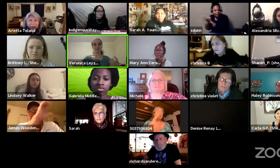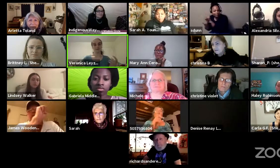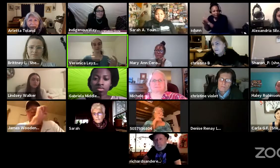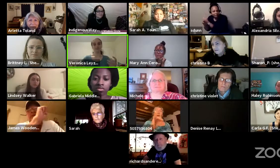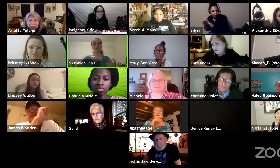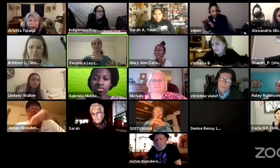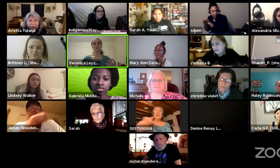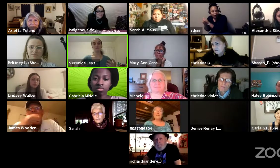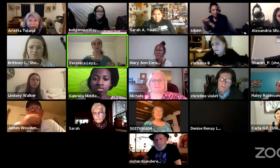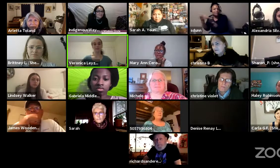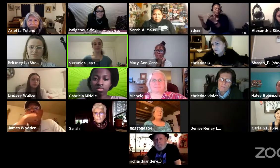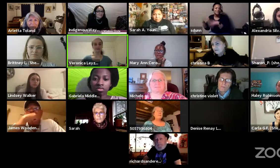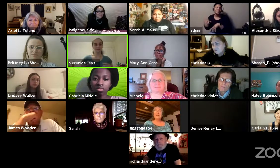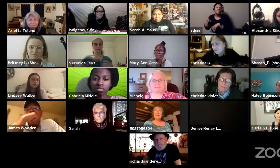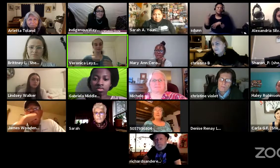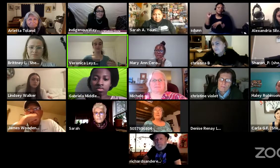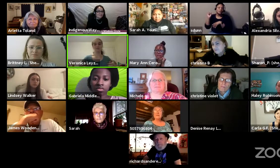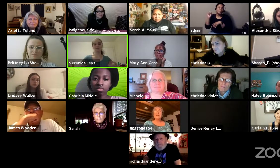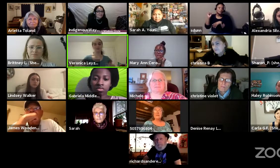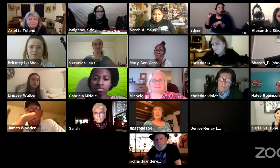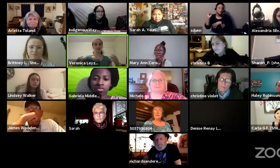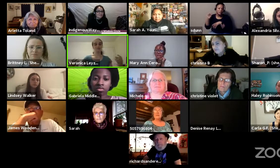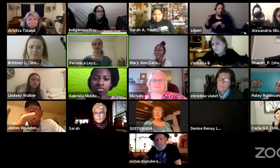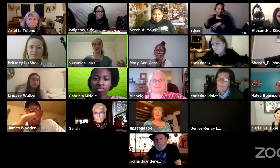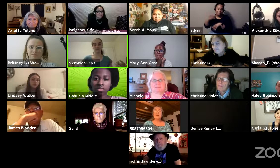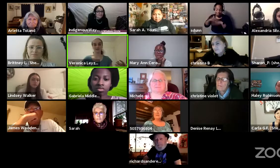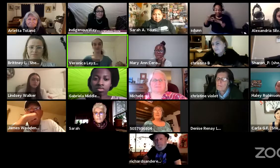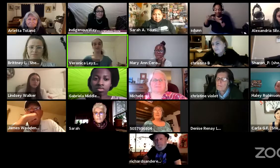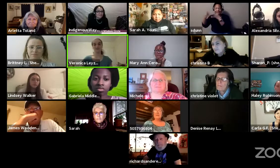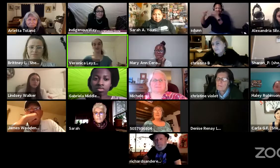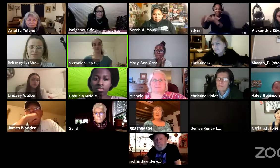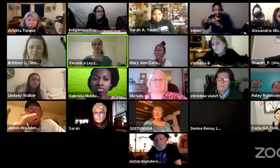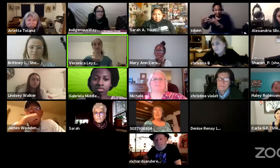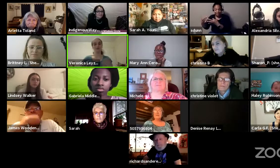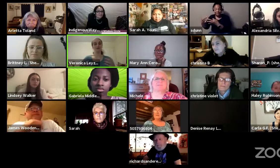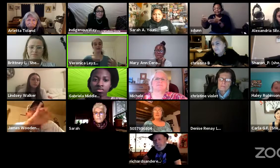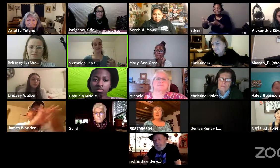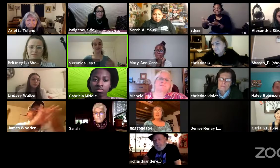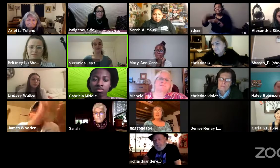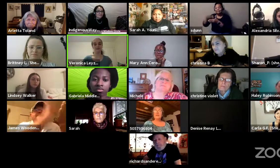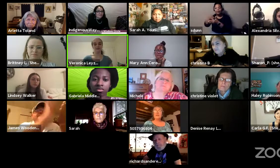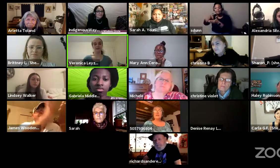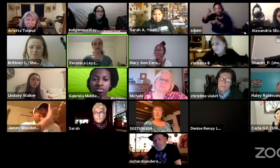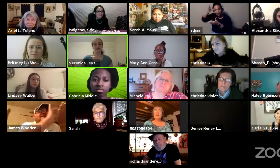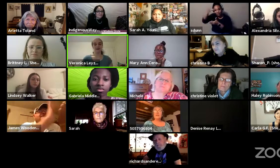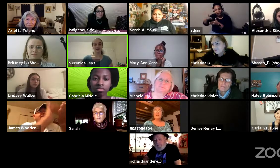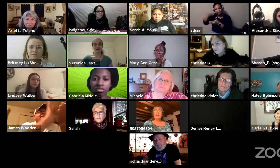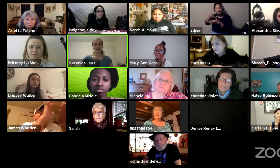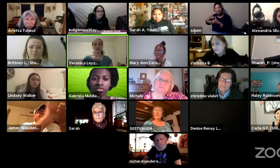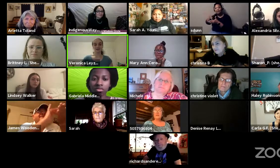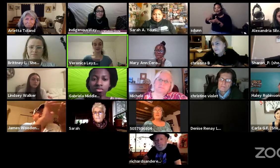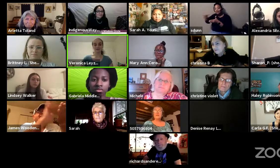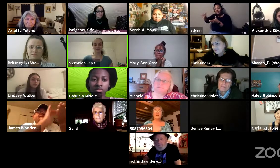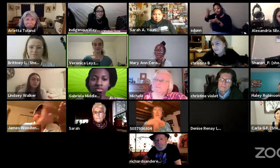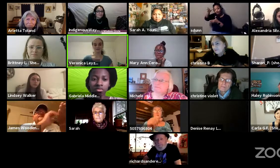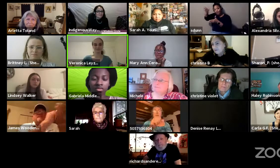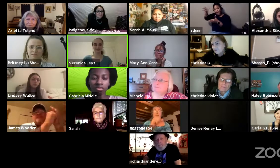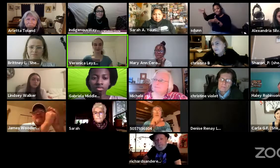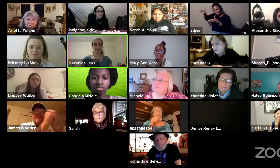money. So our family, my grandparents, all helped out and got us